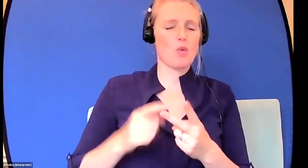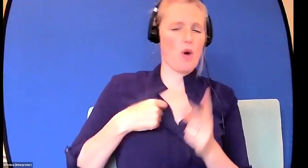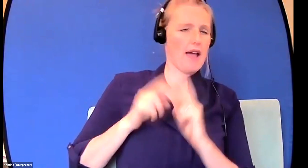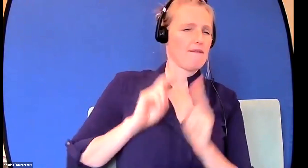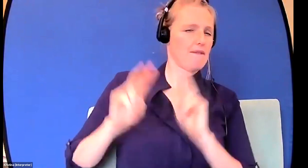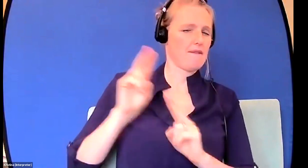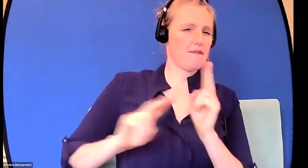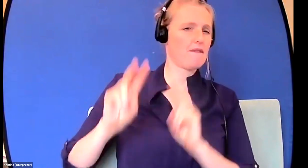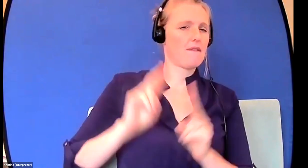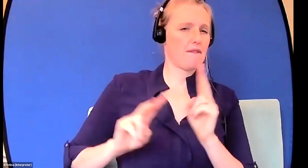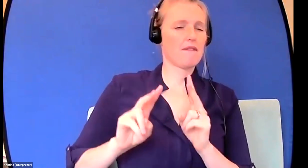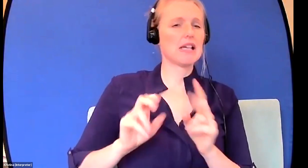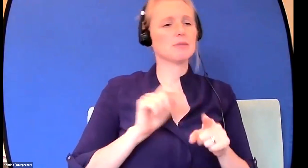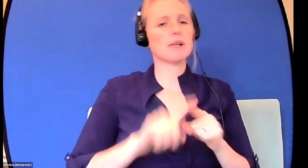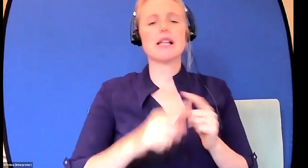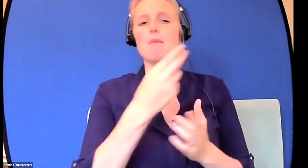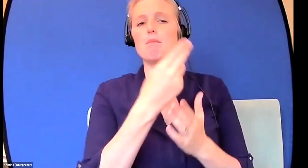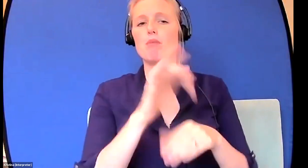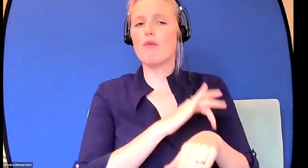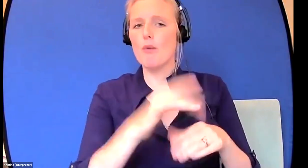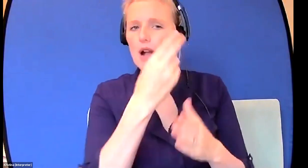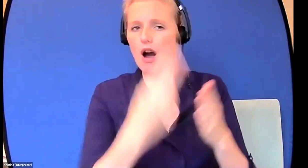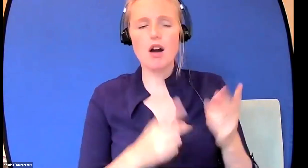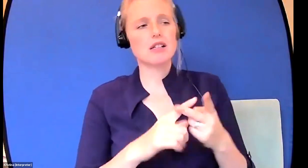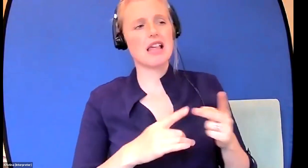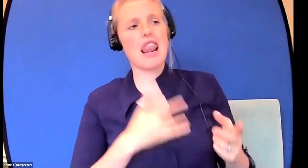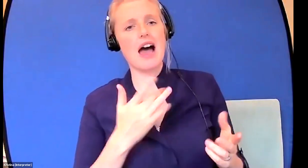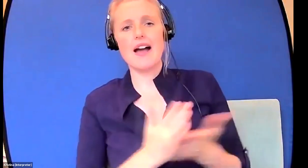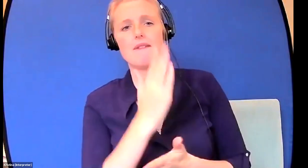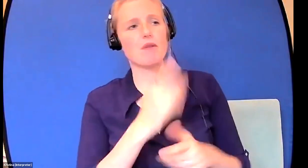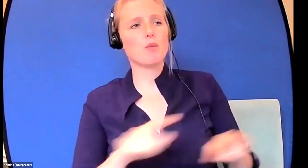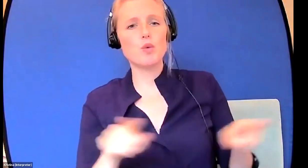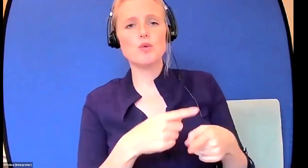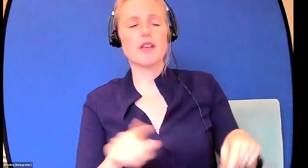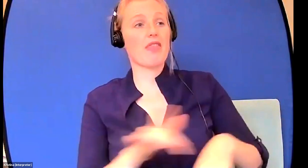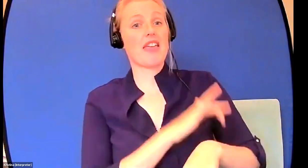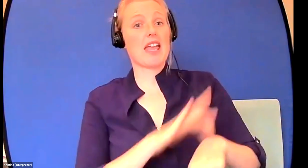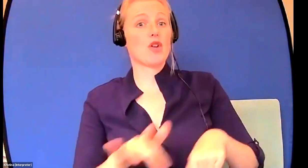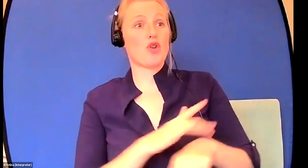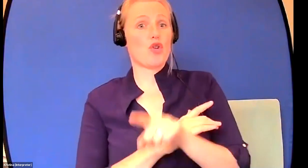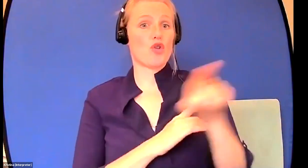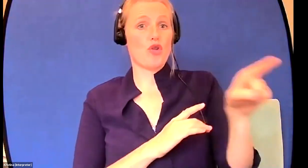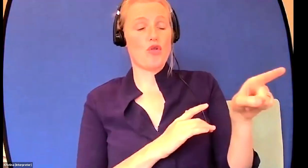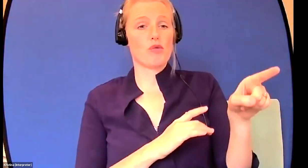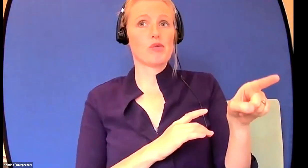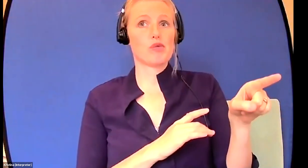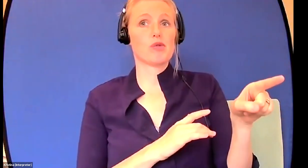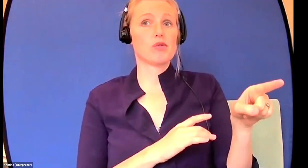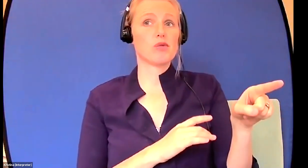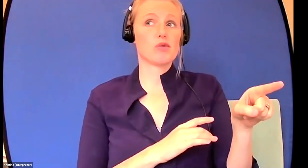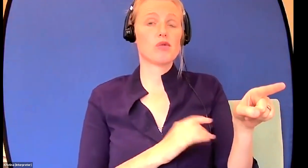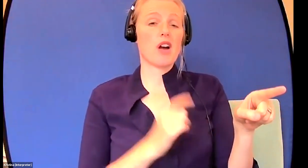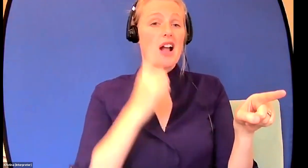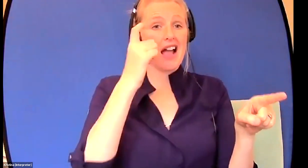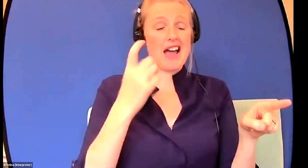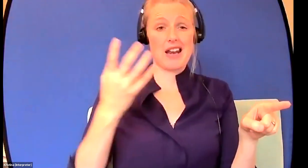seeing in more of the performing arts, live music and live theater, the margins to make money off